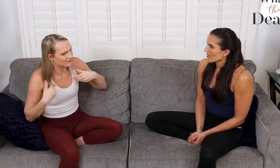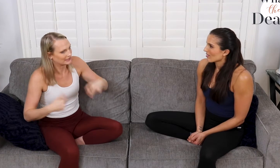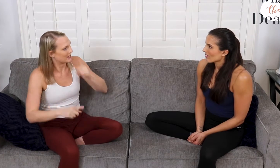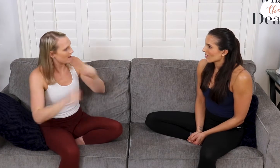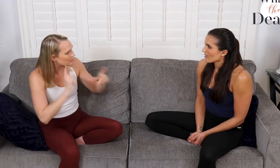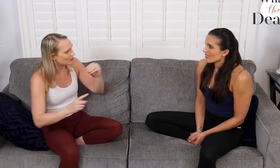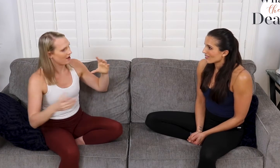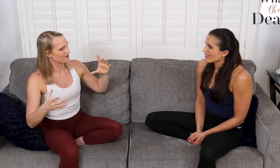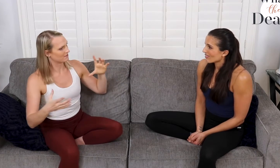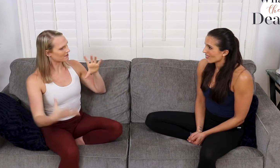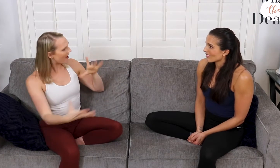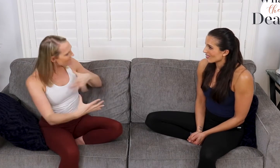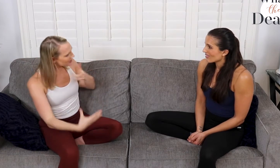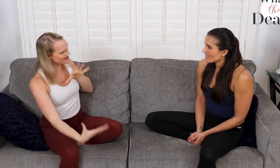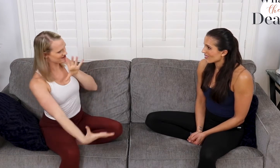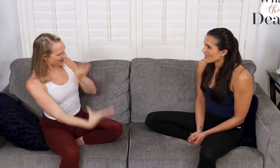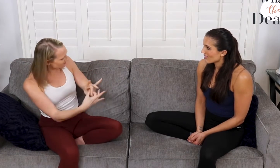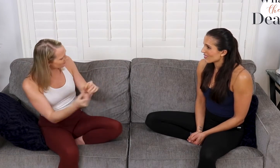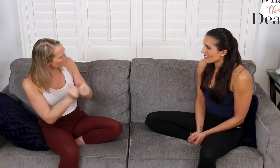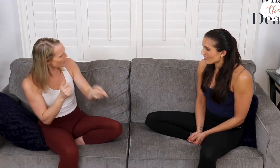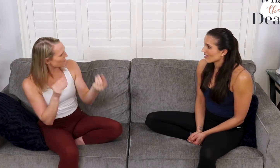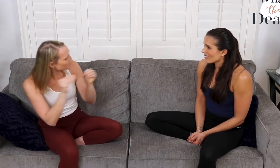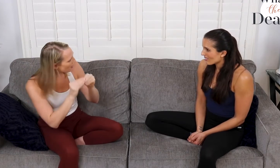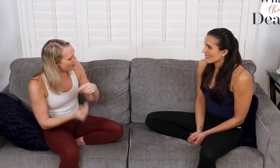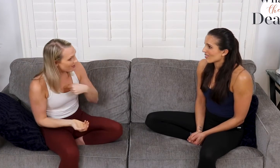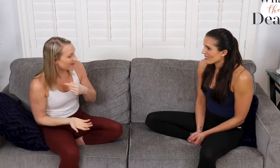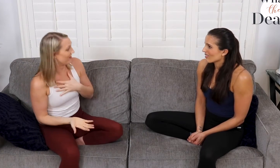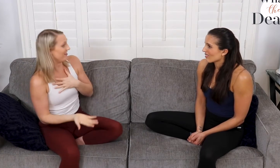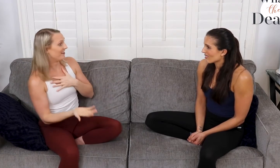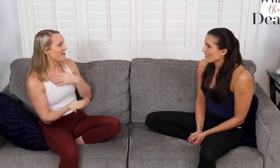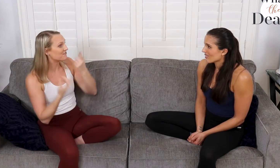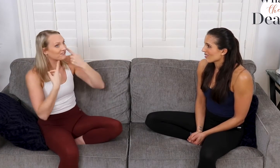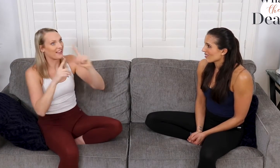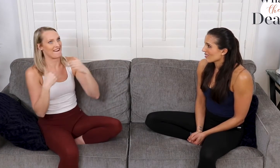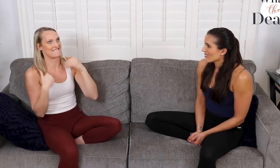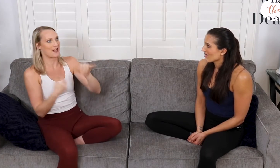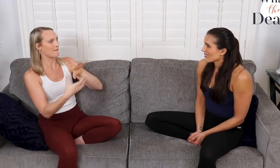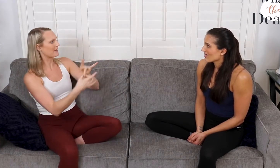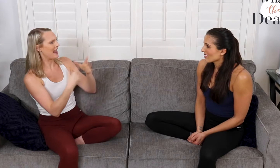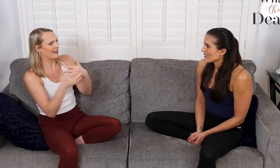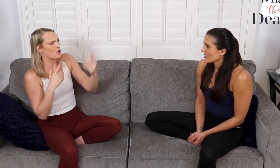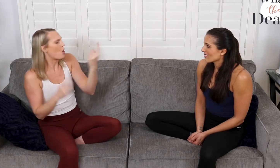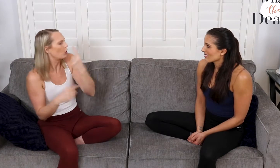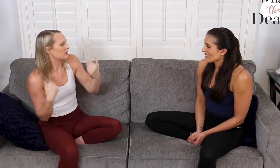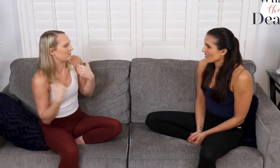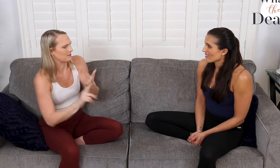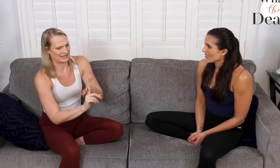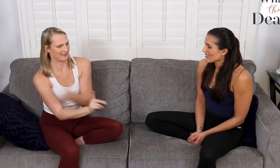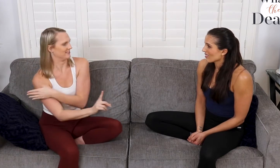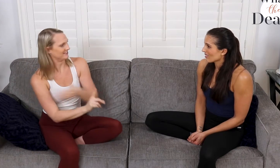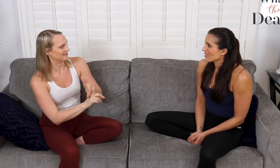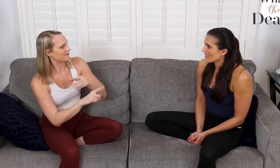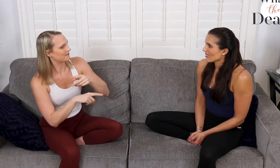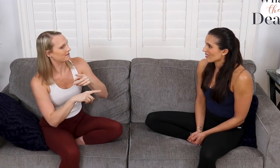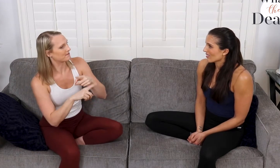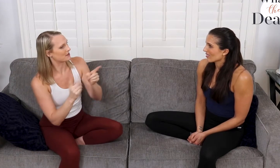but he's doing really well. And that feeling of determination and trying and investment touches my